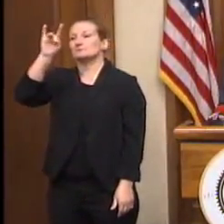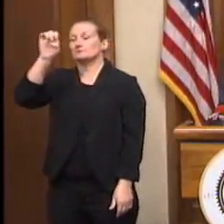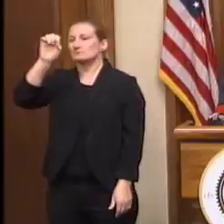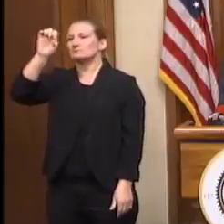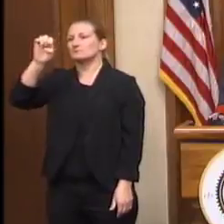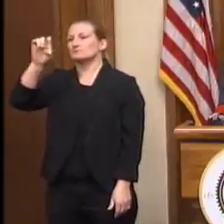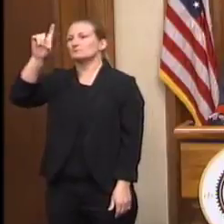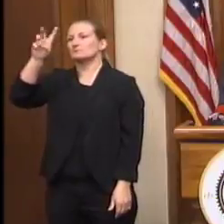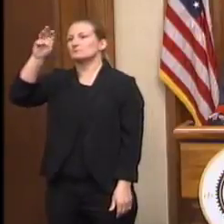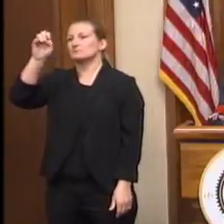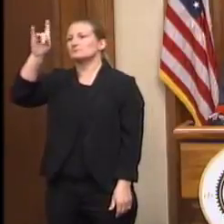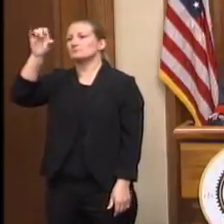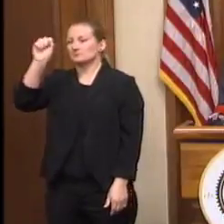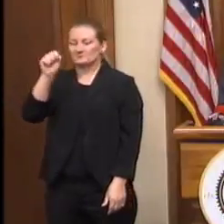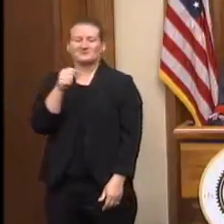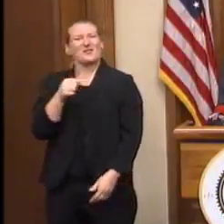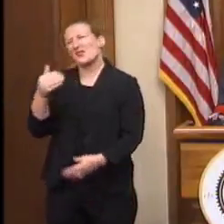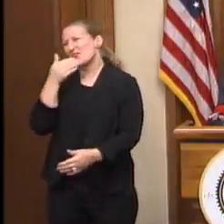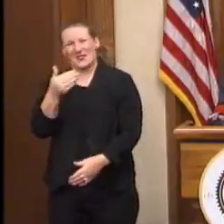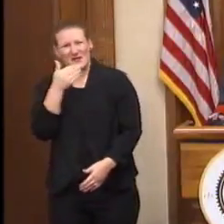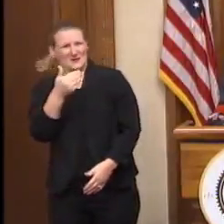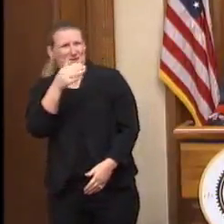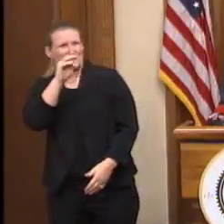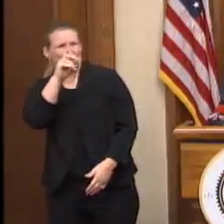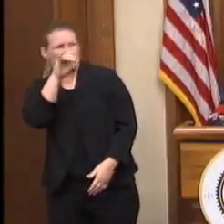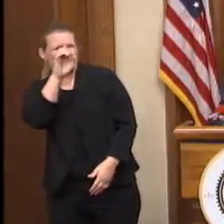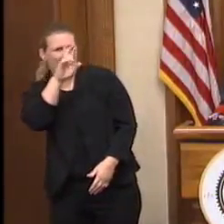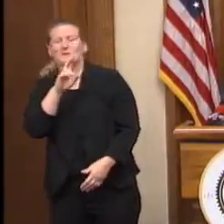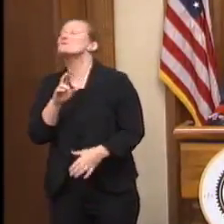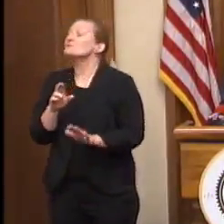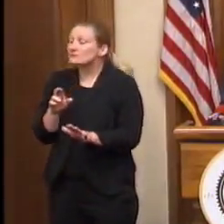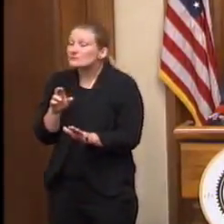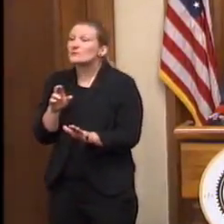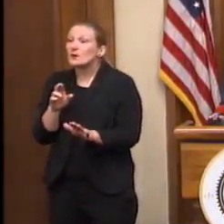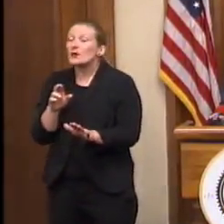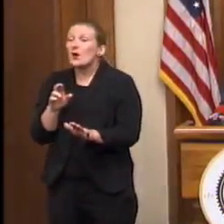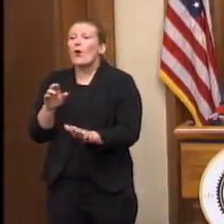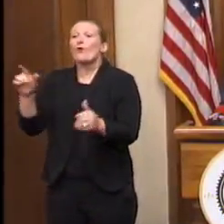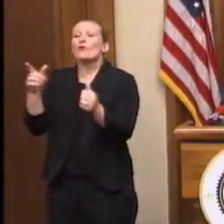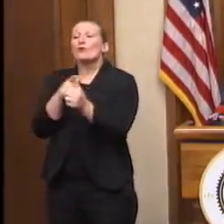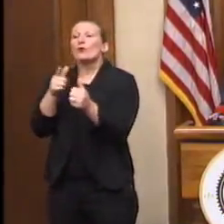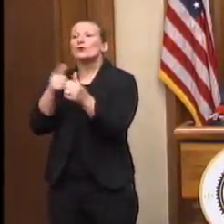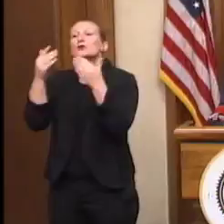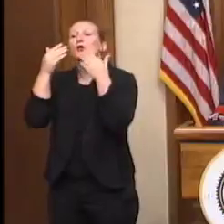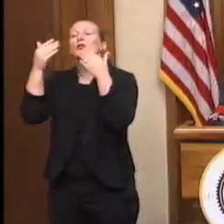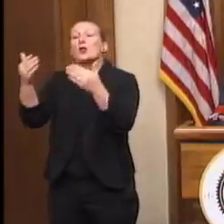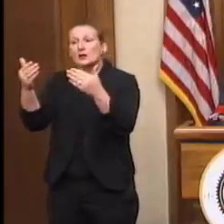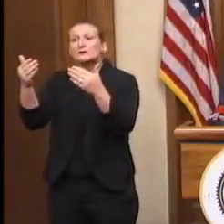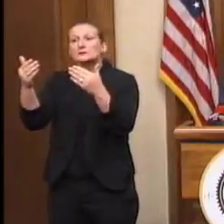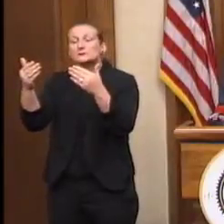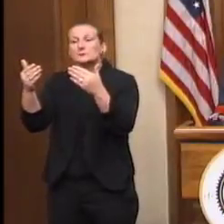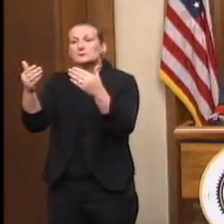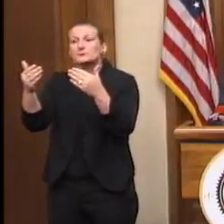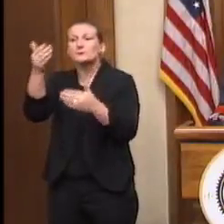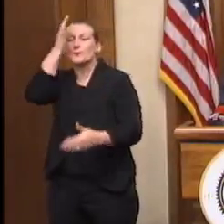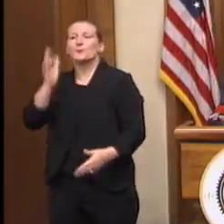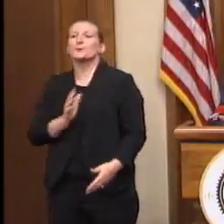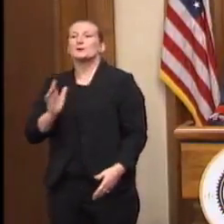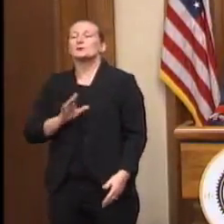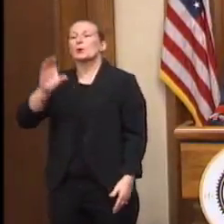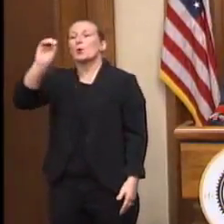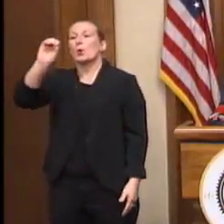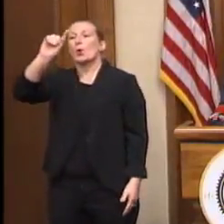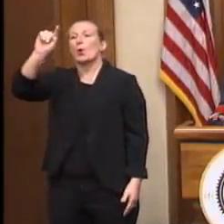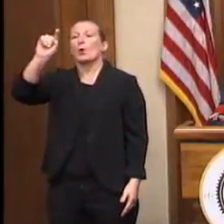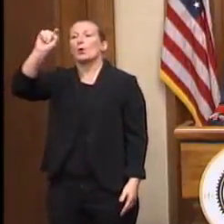Larry O'Toole. Chief O'Toole stood in the gap for us in a very difficult time. He's a very decent